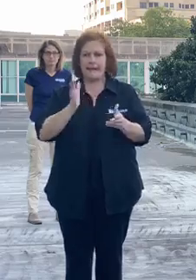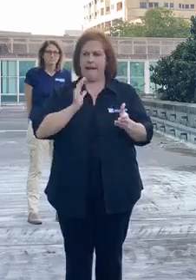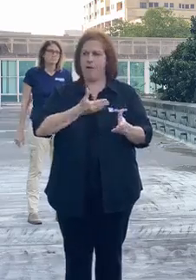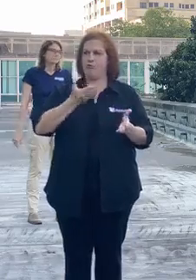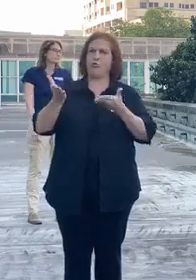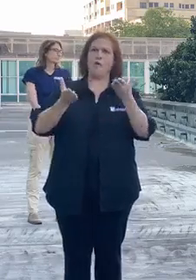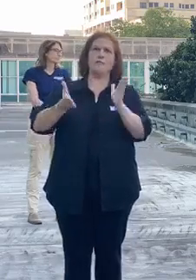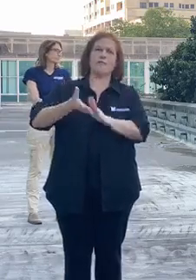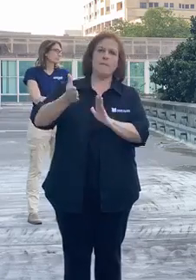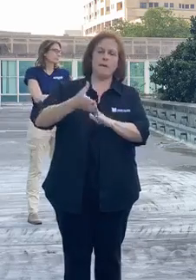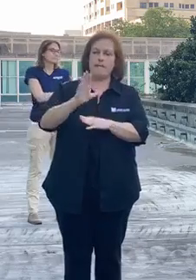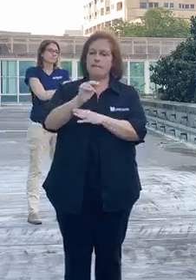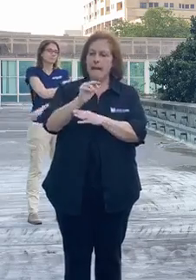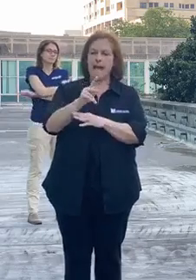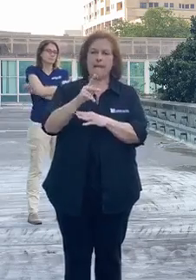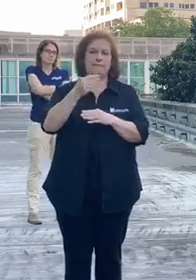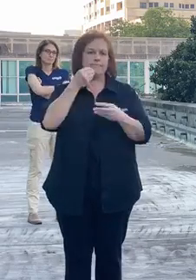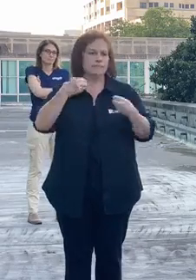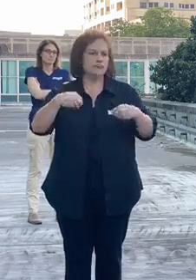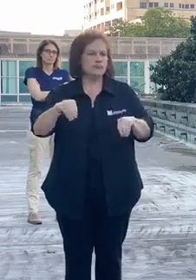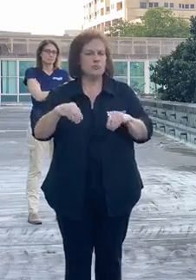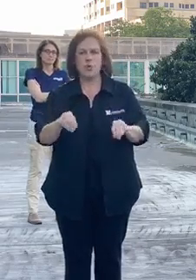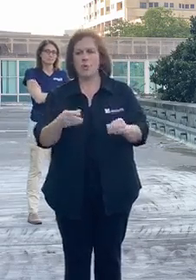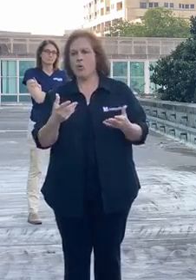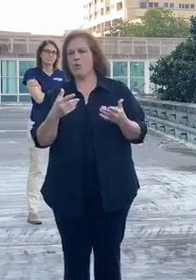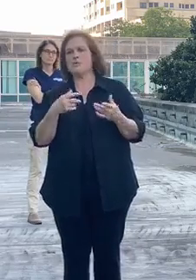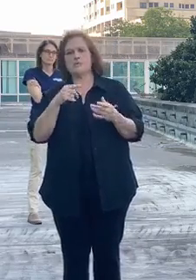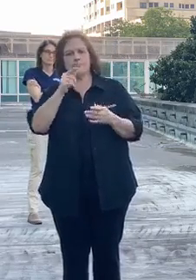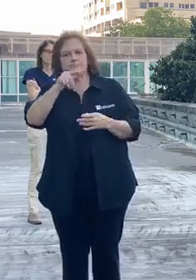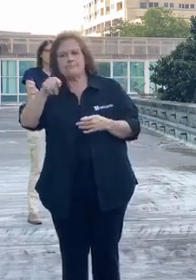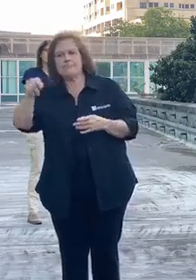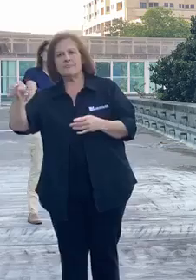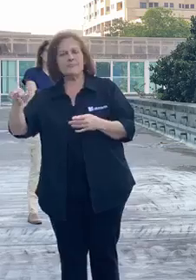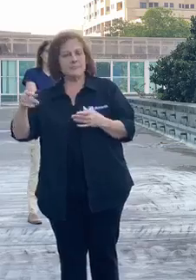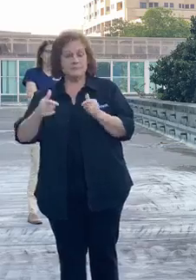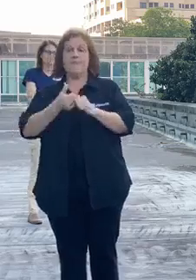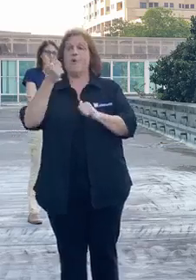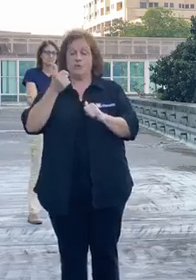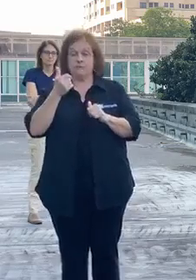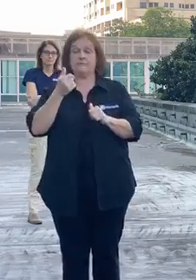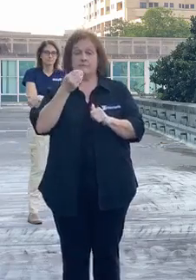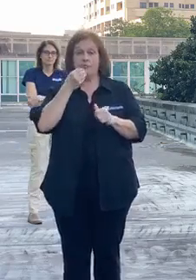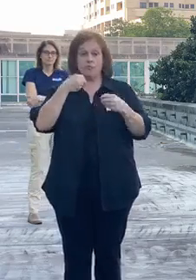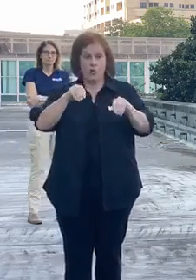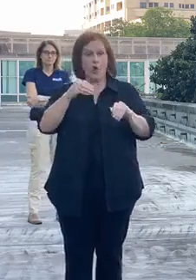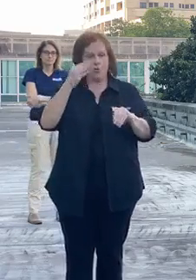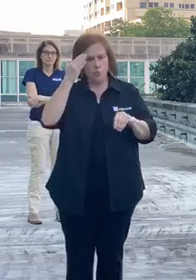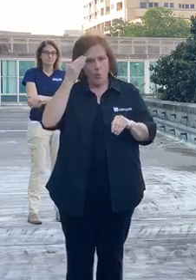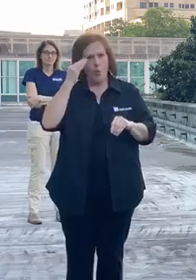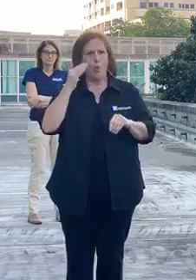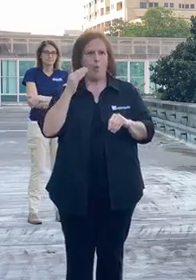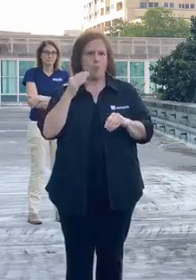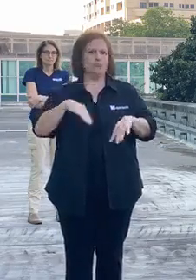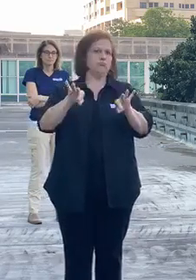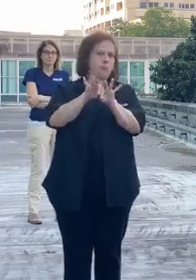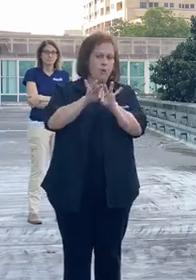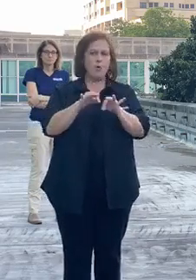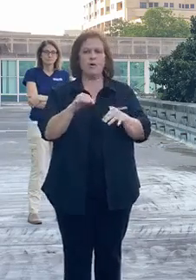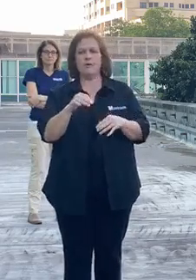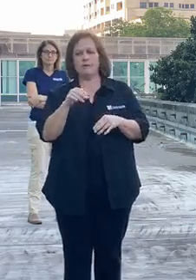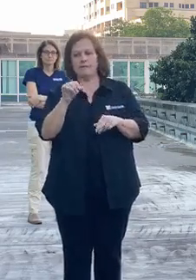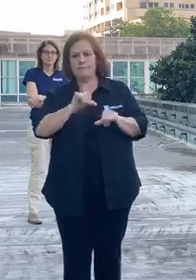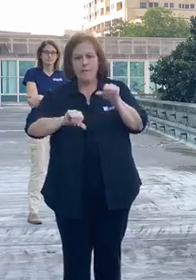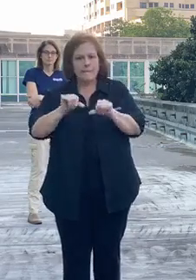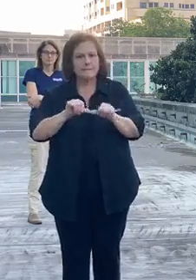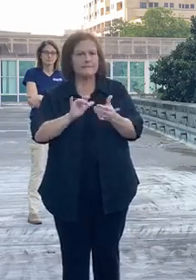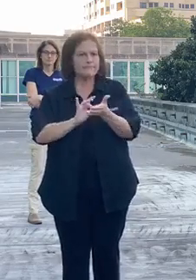city, from our banks to our grocery stores. Thank you so much, especially to our grocery stores. We know that demand is high in our pharmacies as well. And